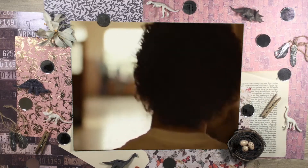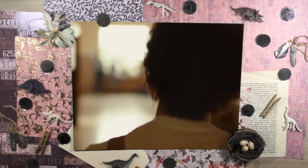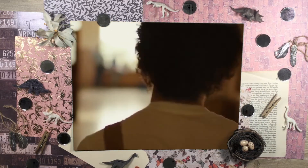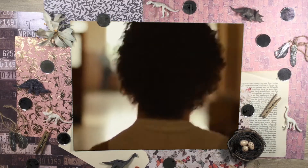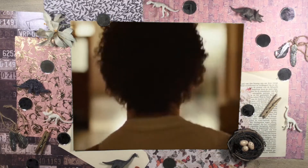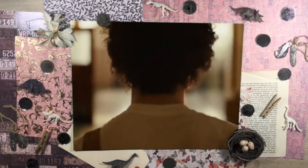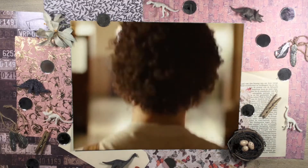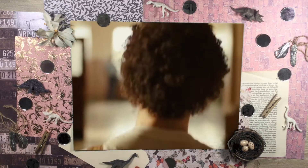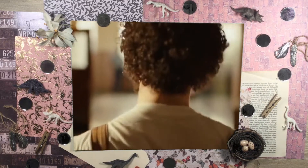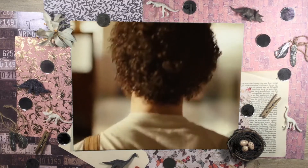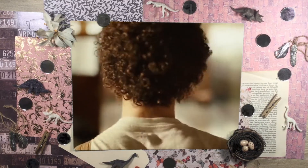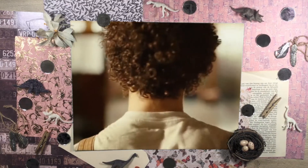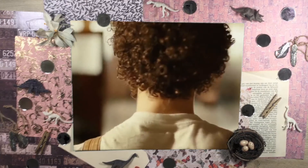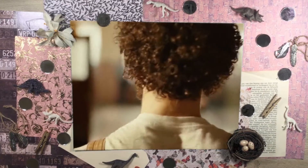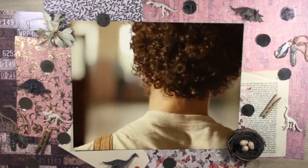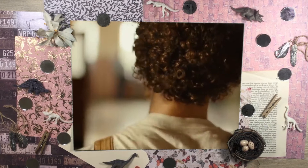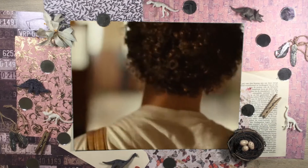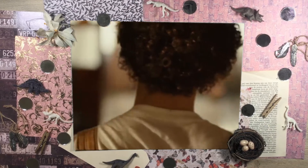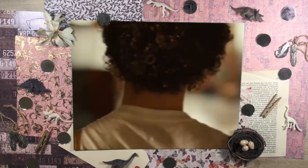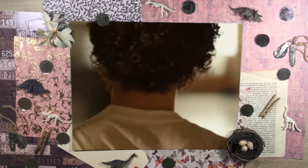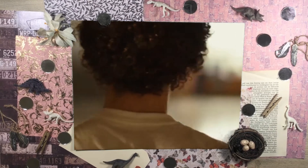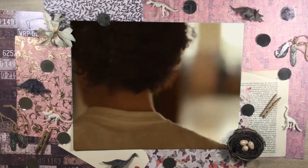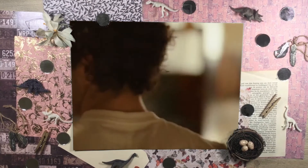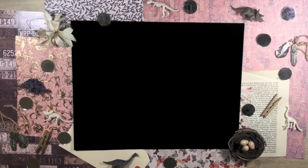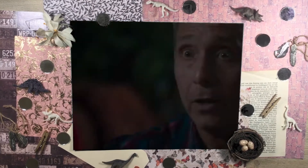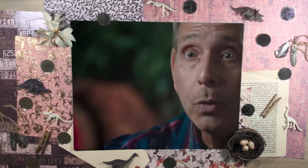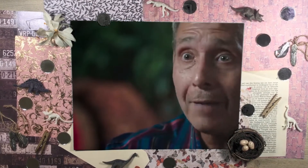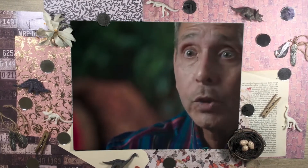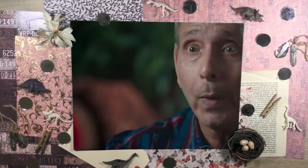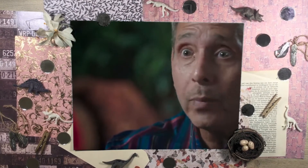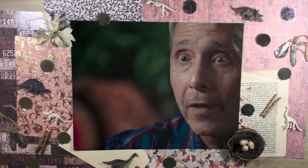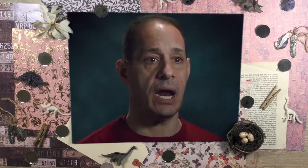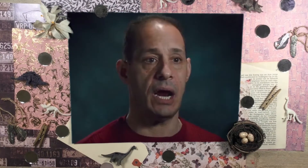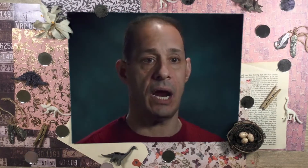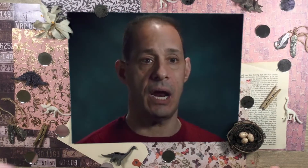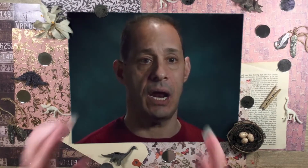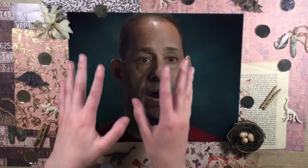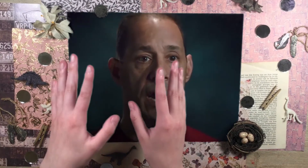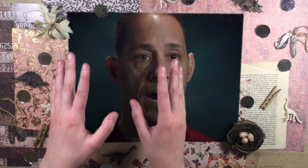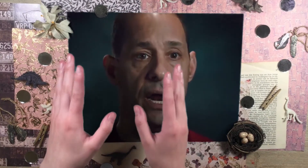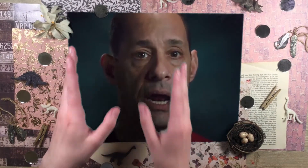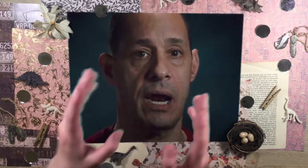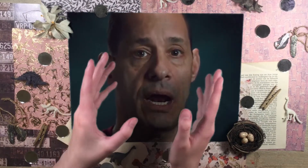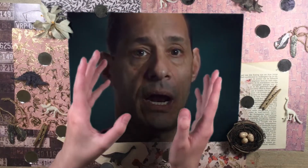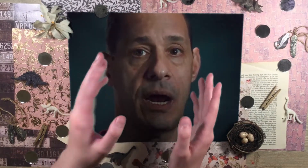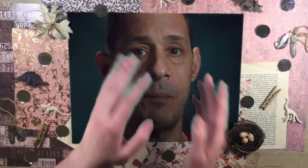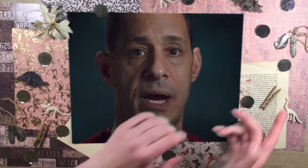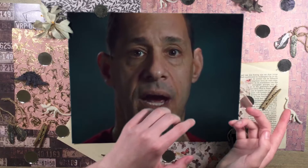guy turned around, I knew it was Eddie's double. I said, you're not gonna believe this. You have a twin brother? It's hard to believe these strangers turned